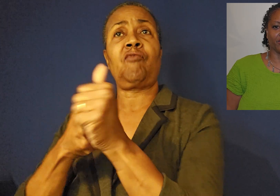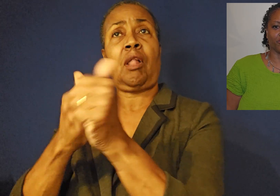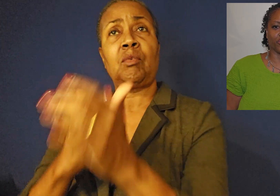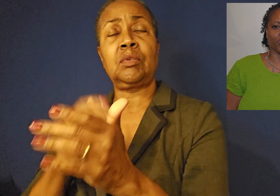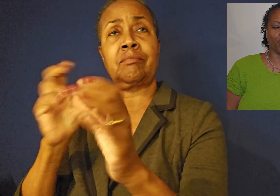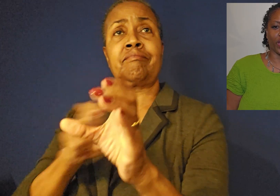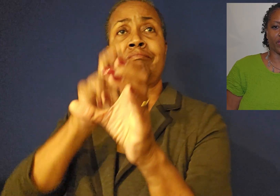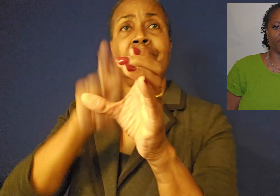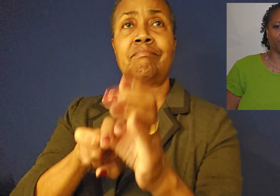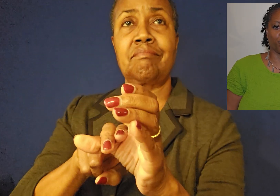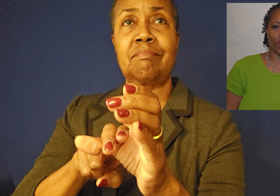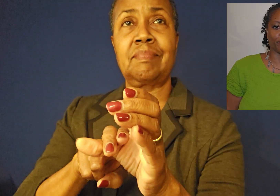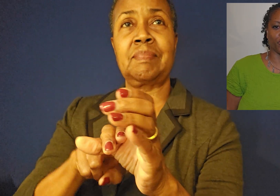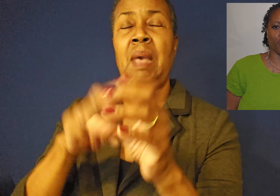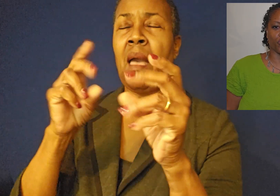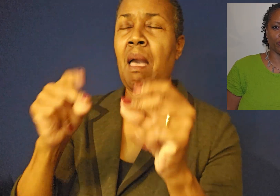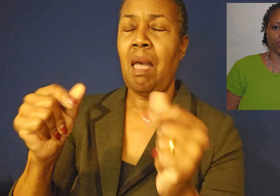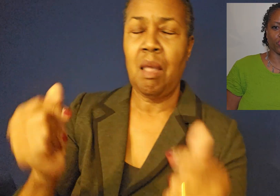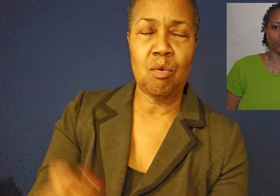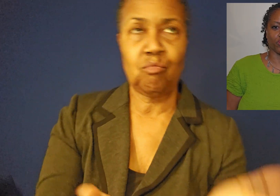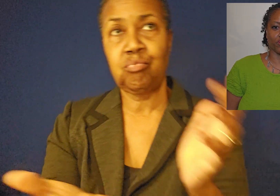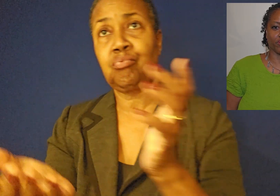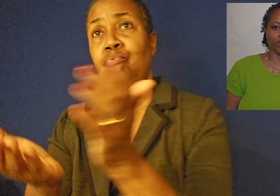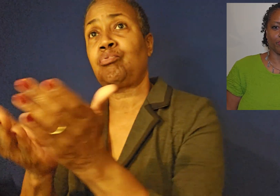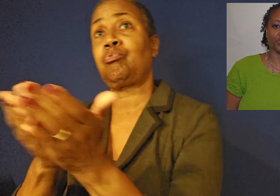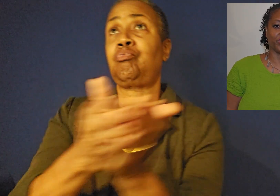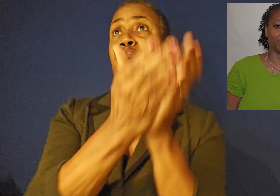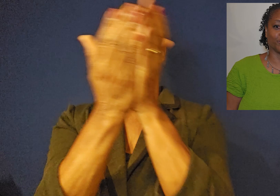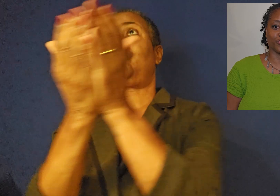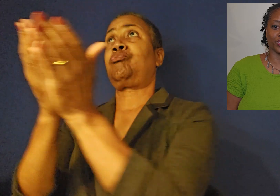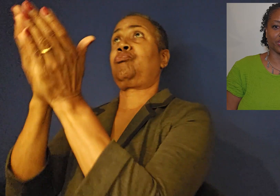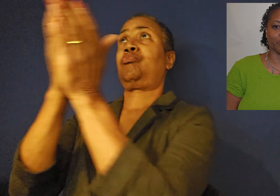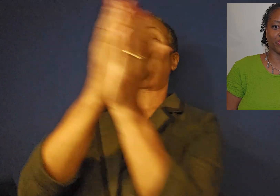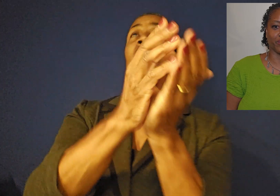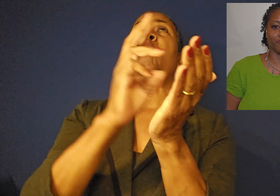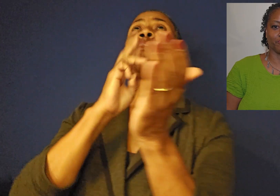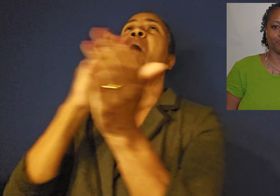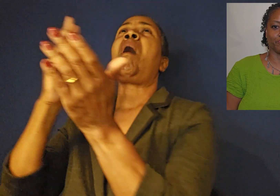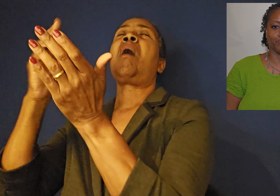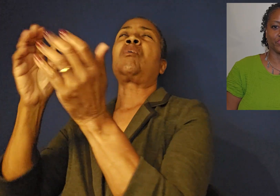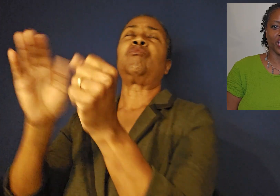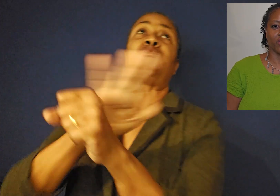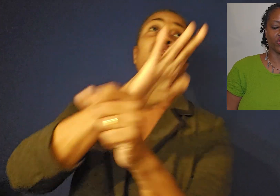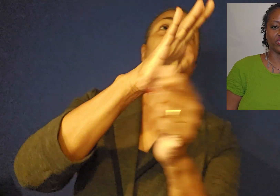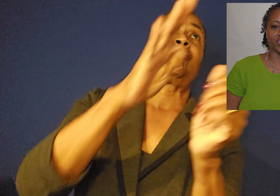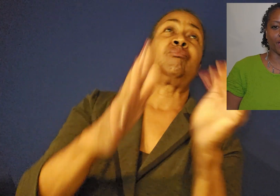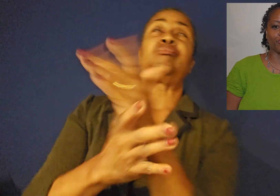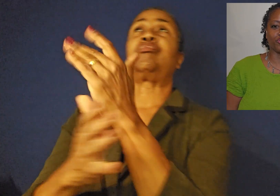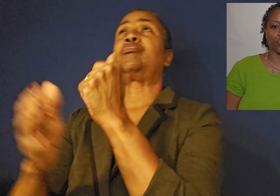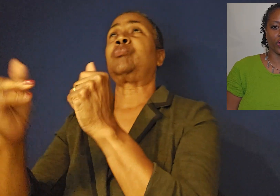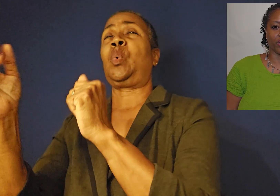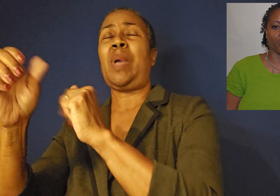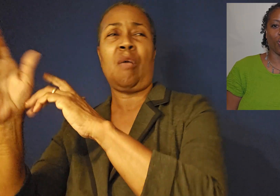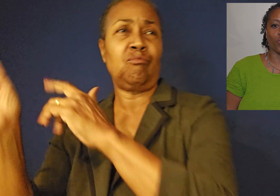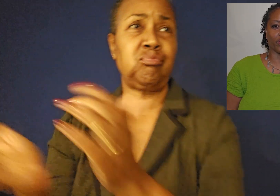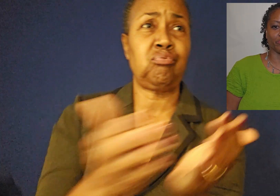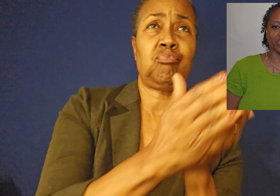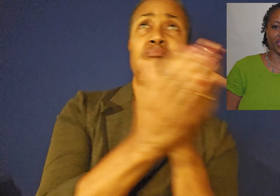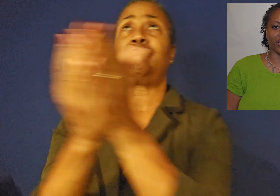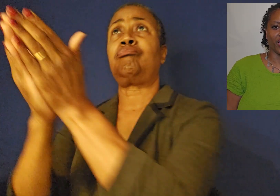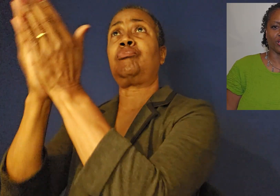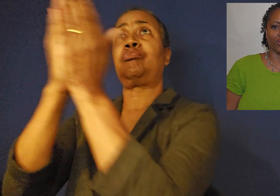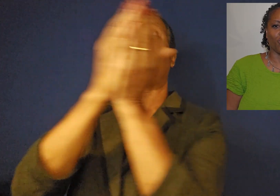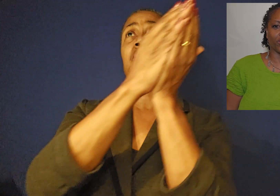lake so that the waves swept over the boat. But Jesus was sleeping. The disciples went and woke